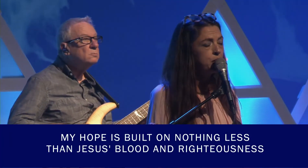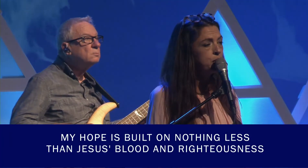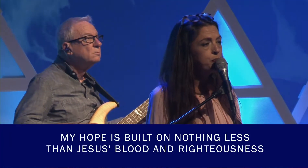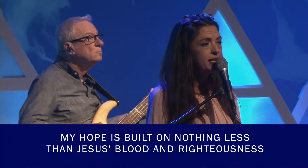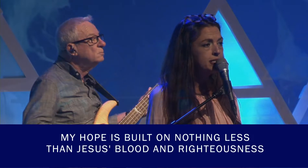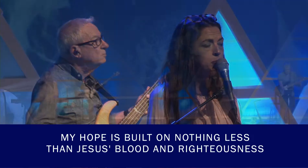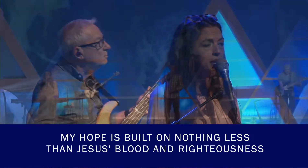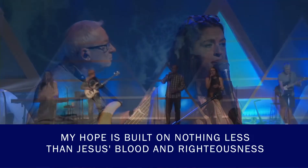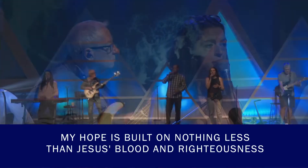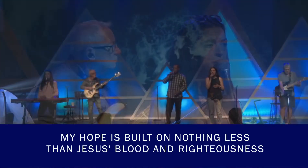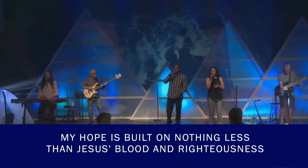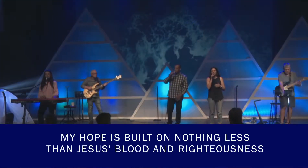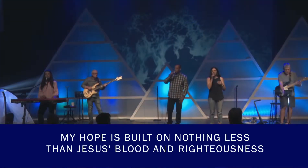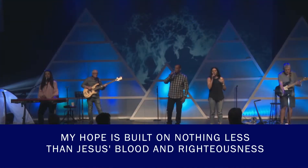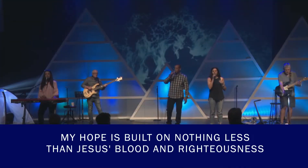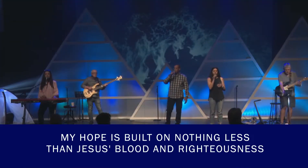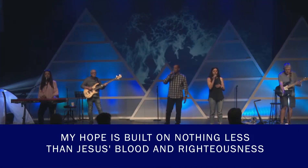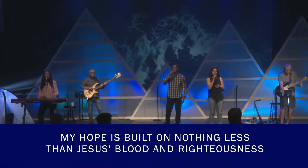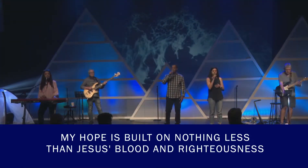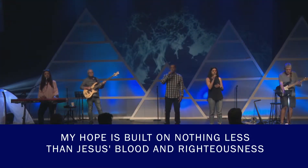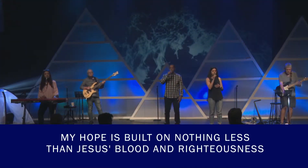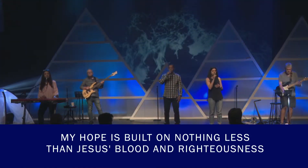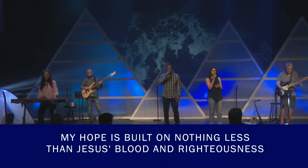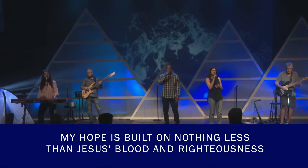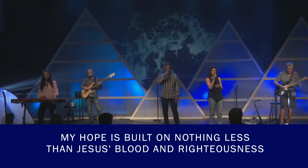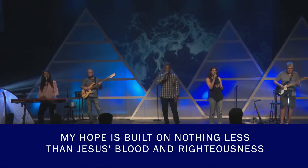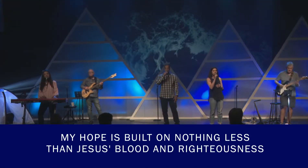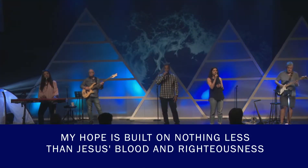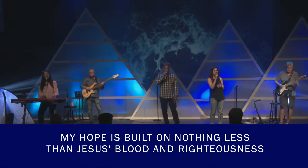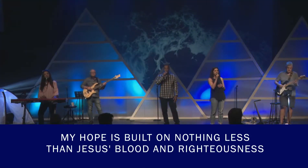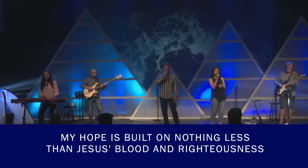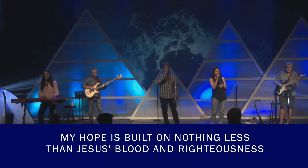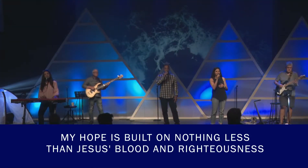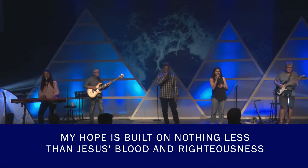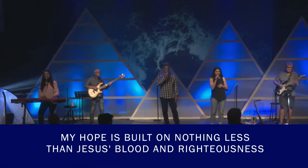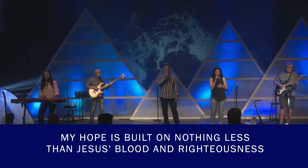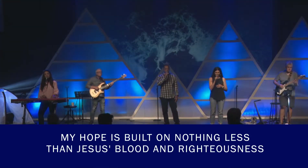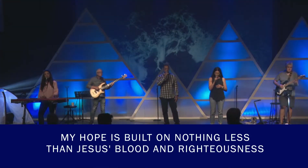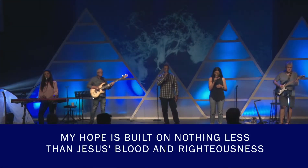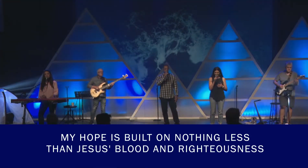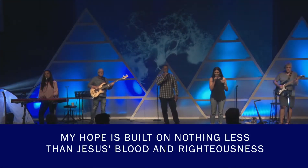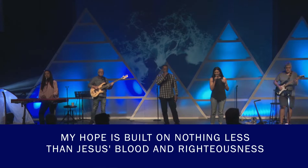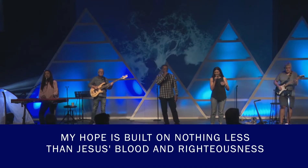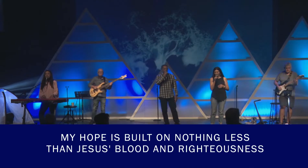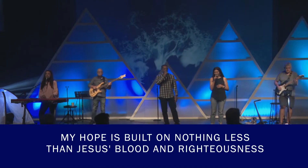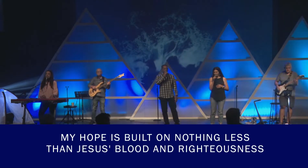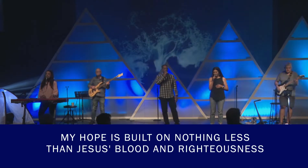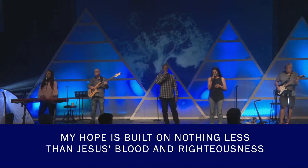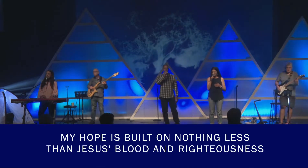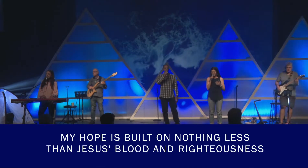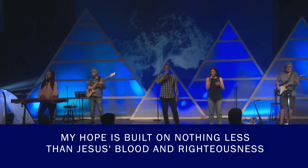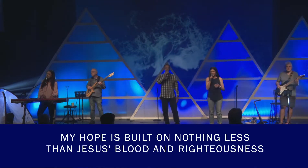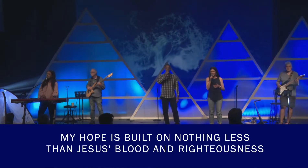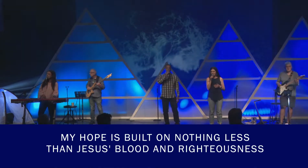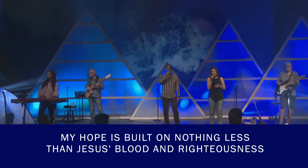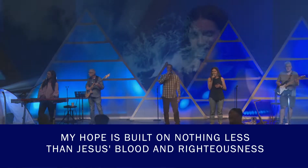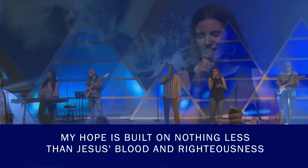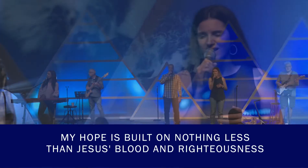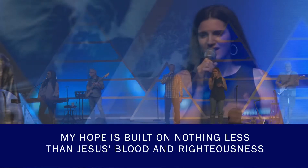My hope is built on nothing less than